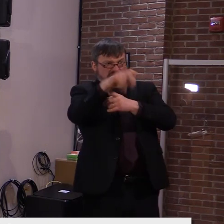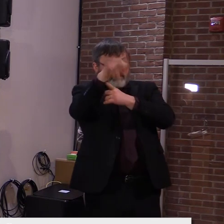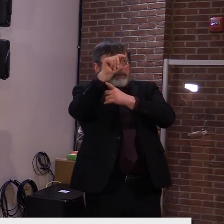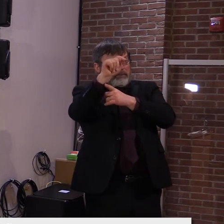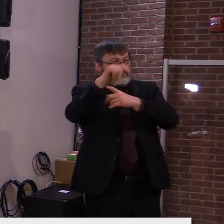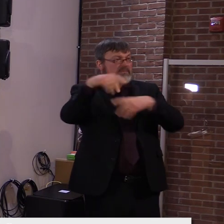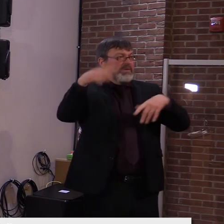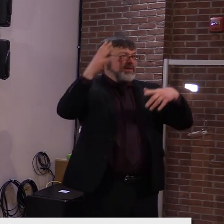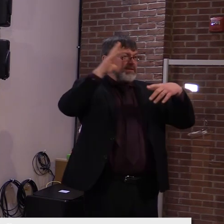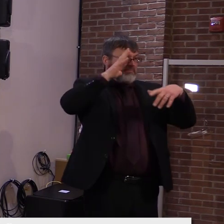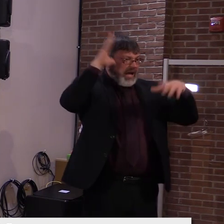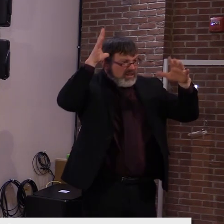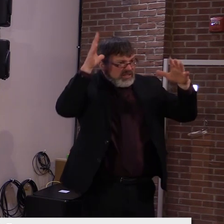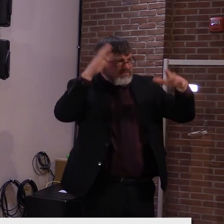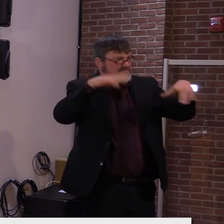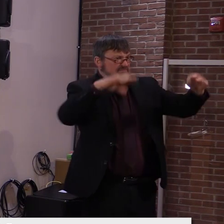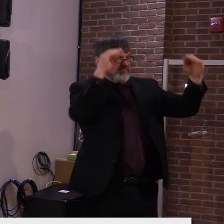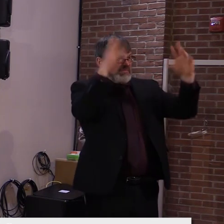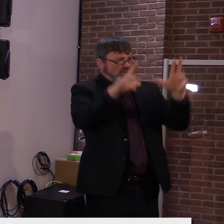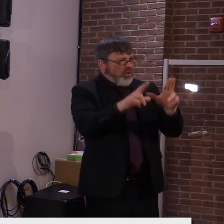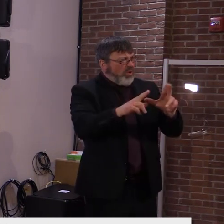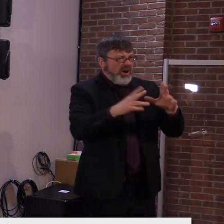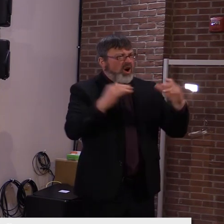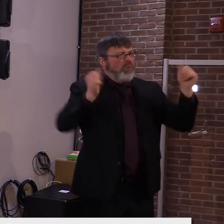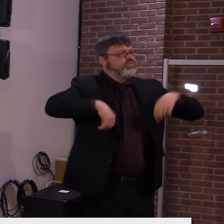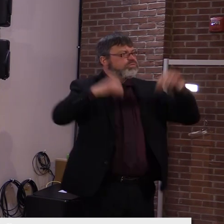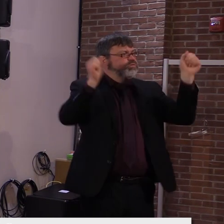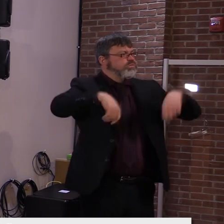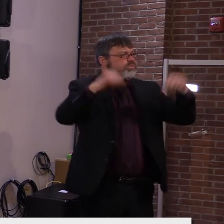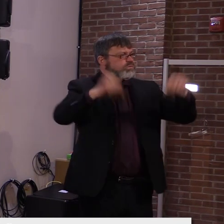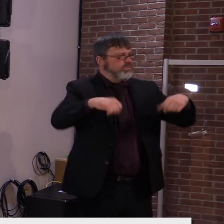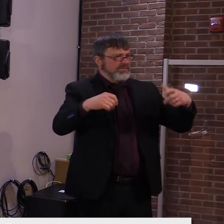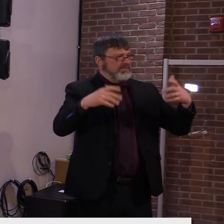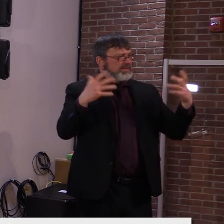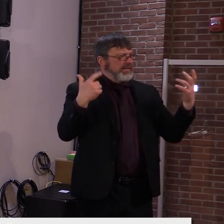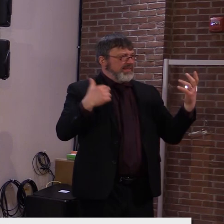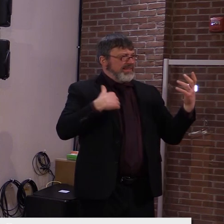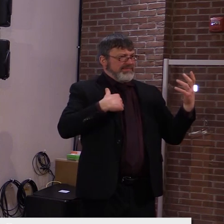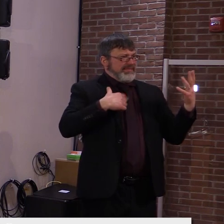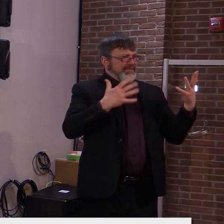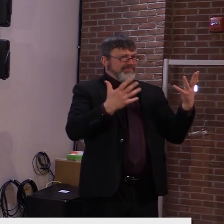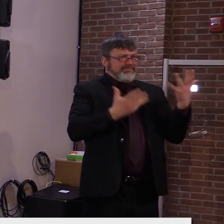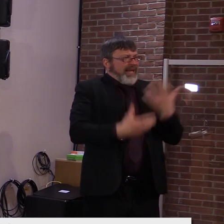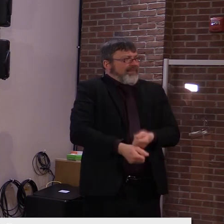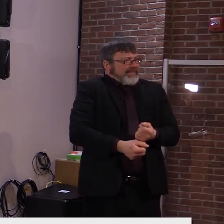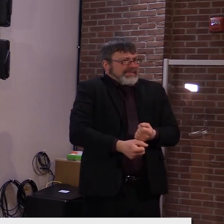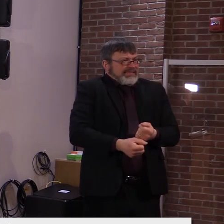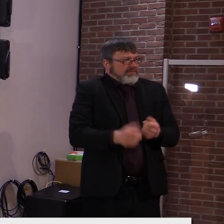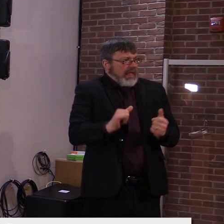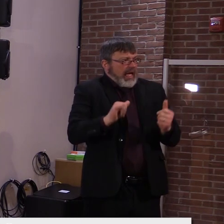in our approach, and we hope schools will follow suit. All right, I'll leave it there for